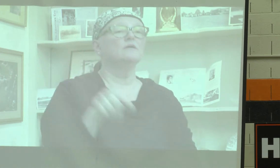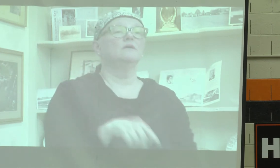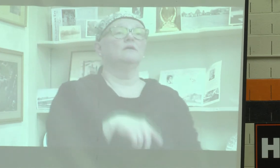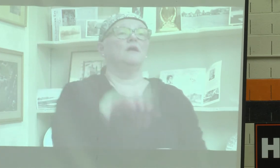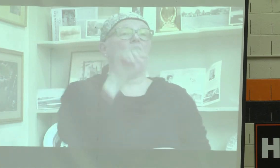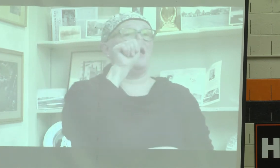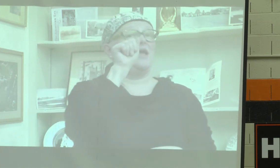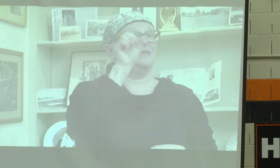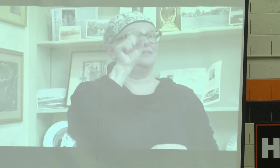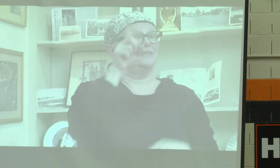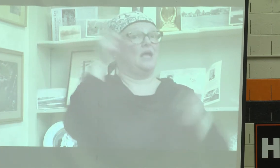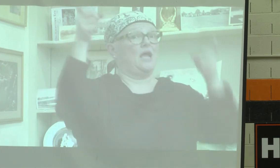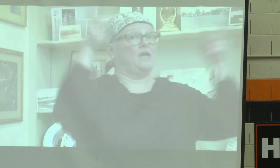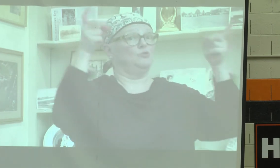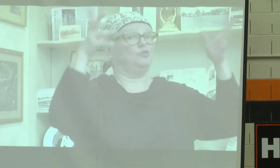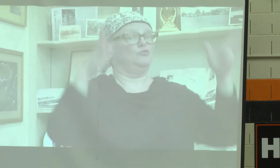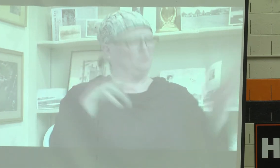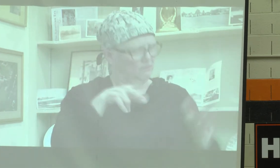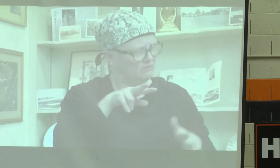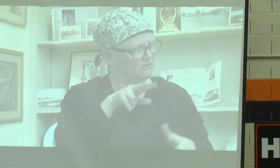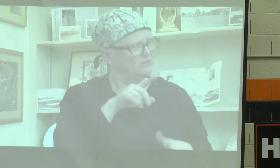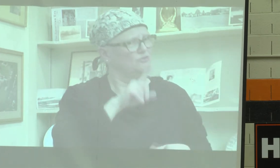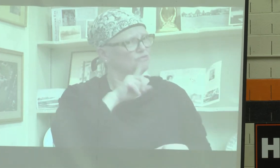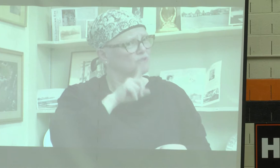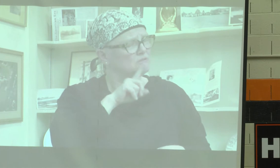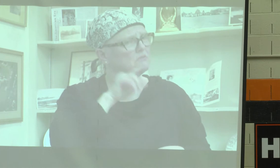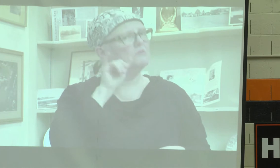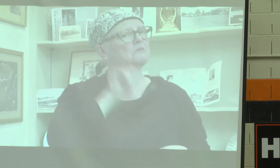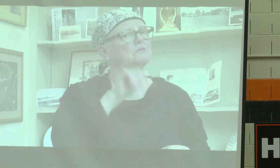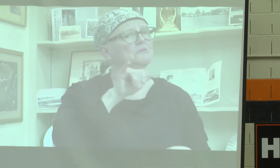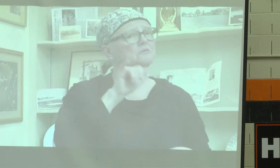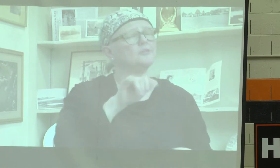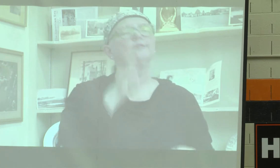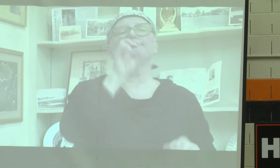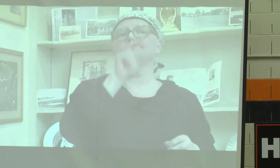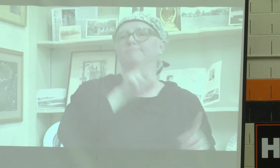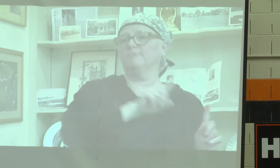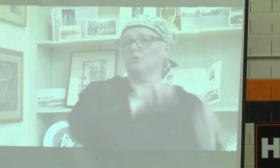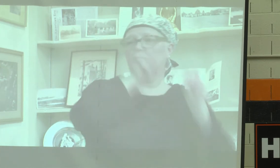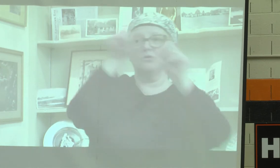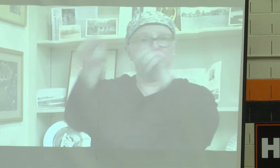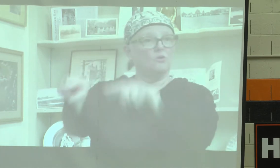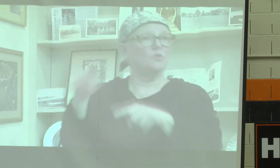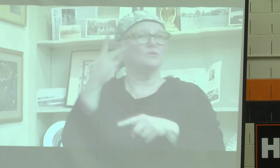corner of Gallaudet Hall. The administration took note